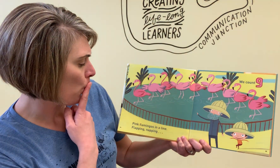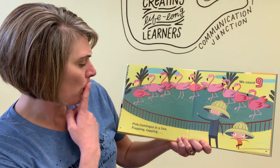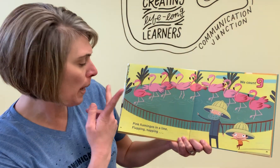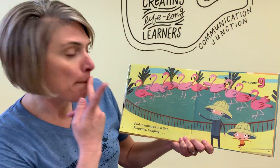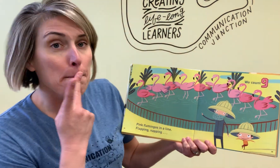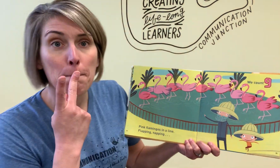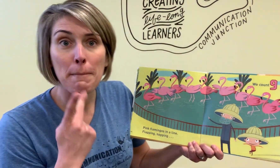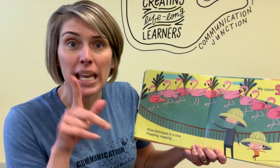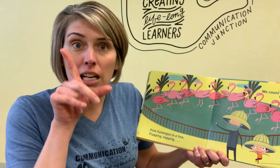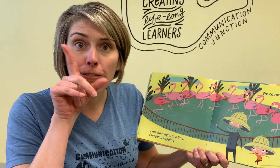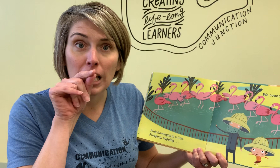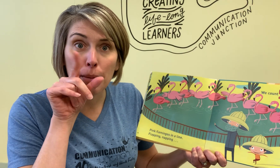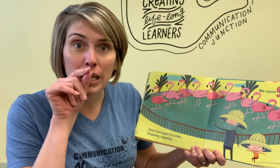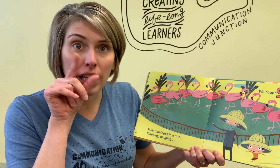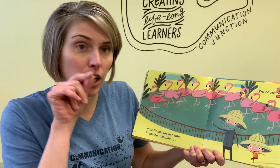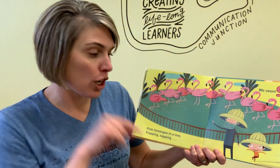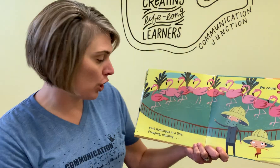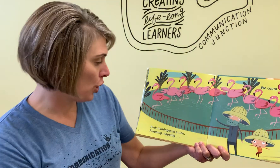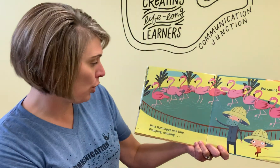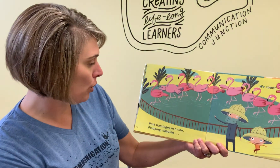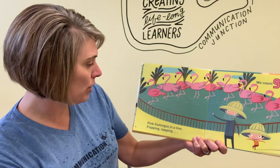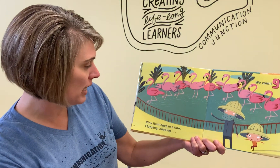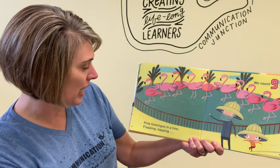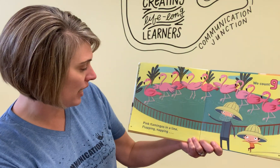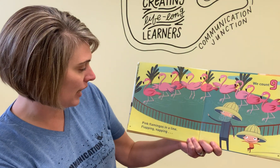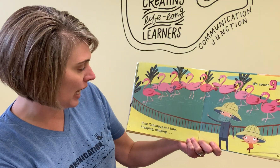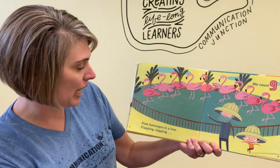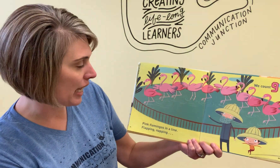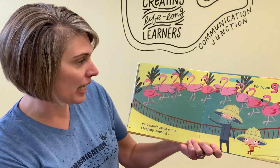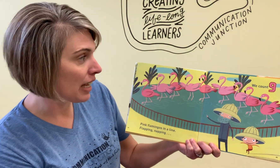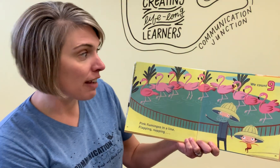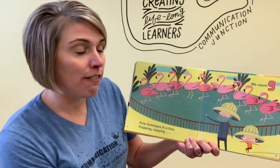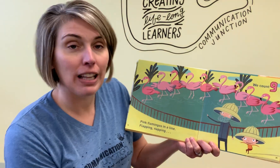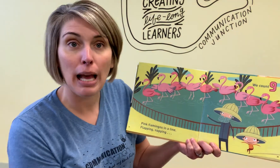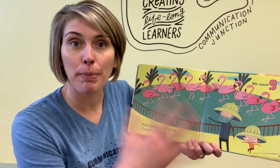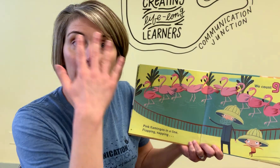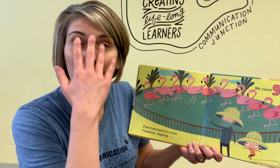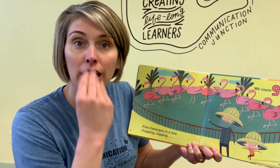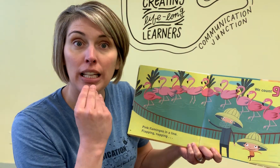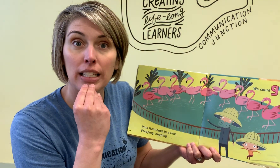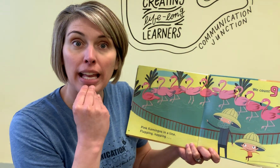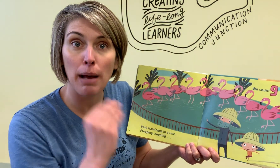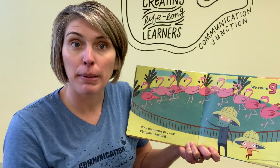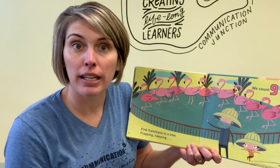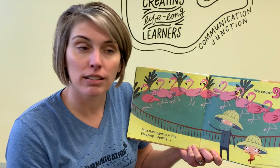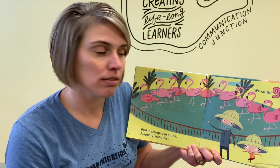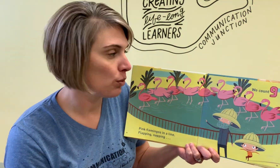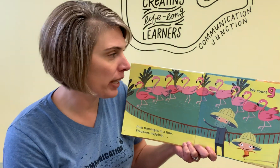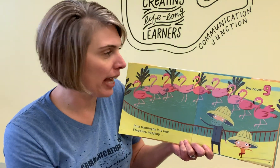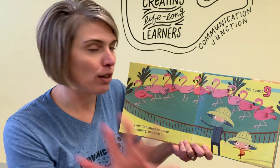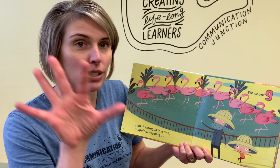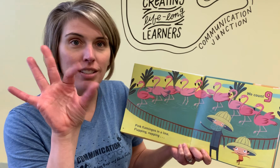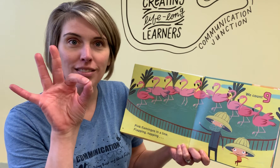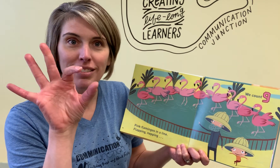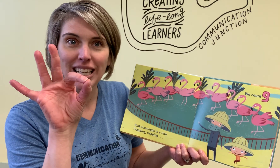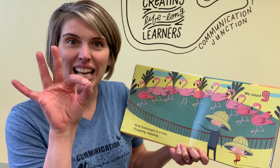Ooh, pink flamingos in a line, flapping, napping. We count